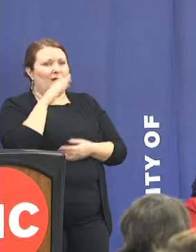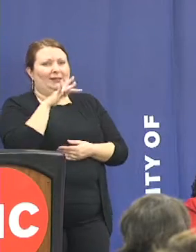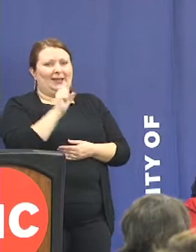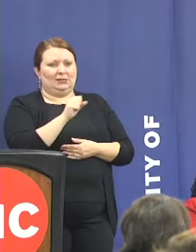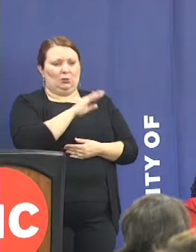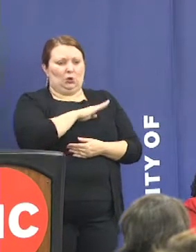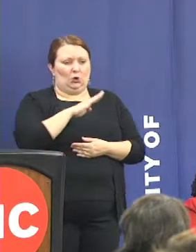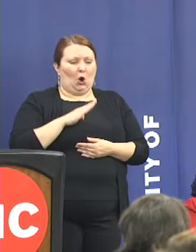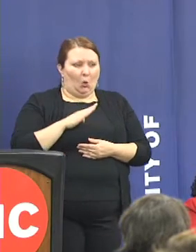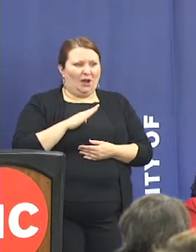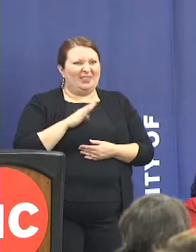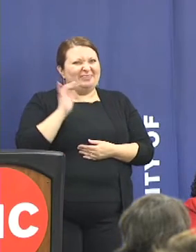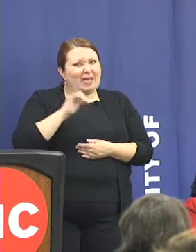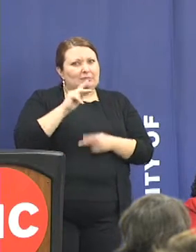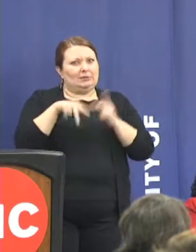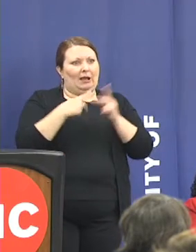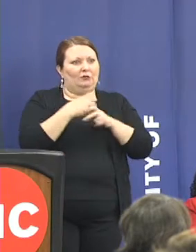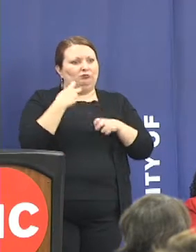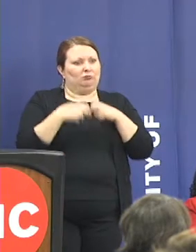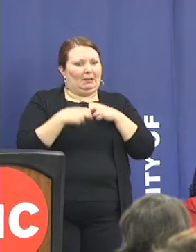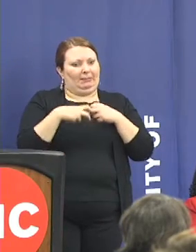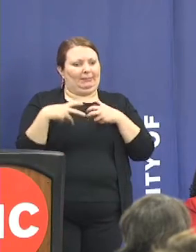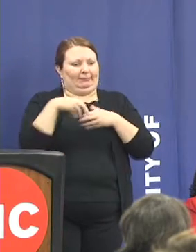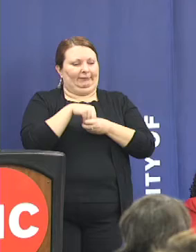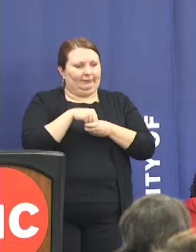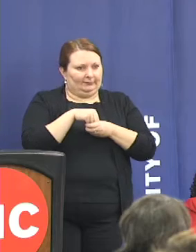way that it could, we're dealing with those kinds of problems.